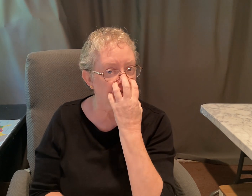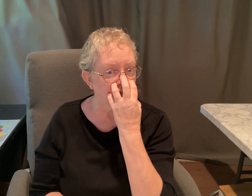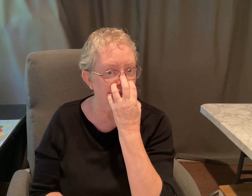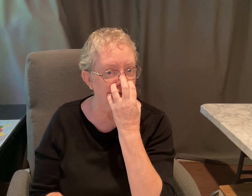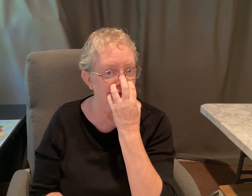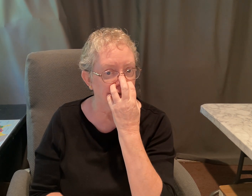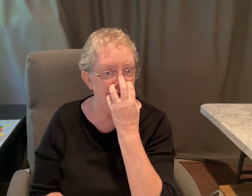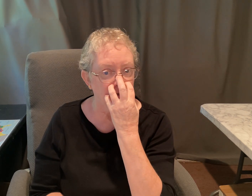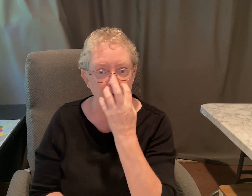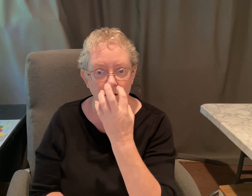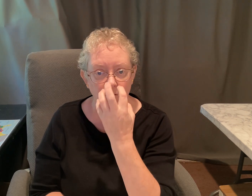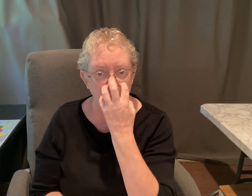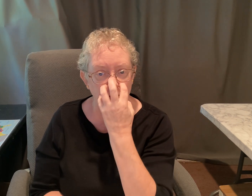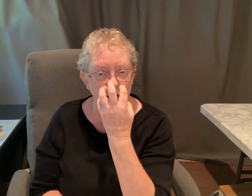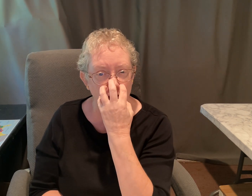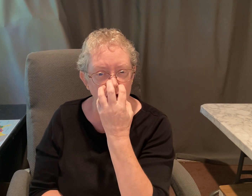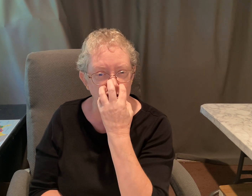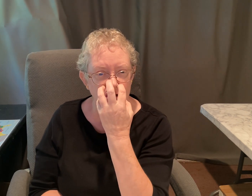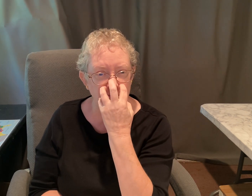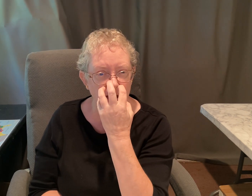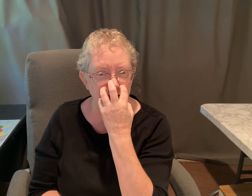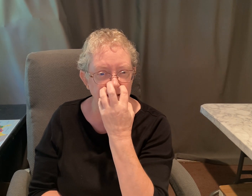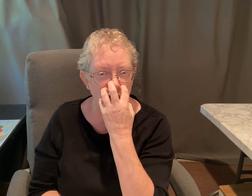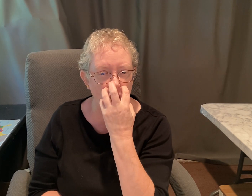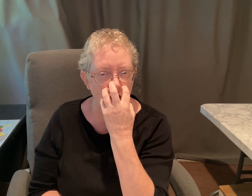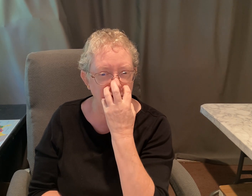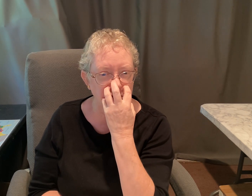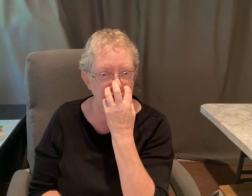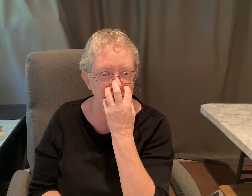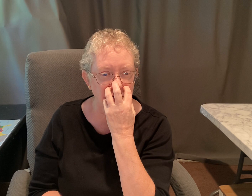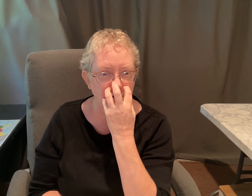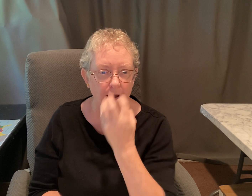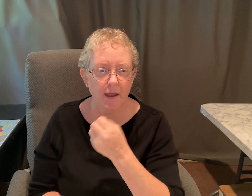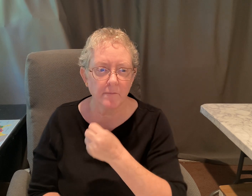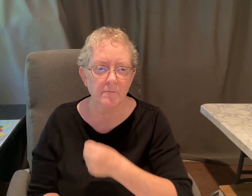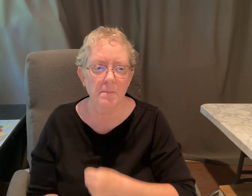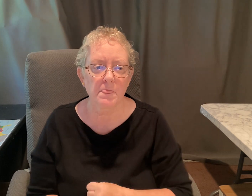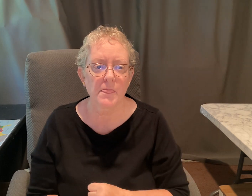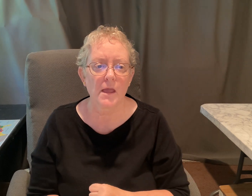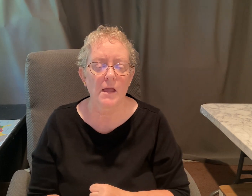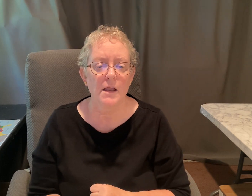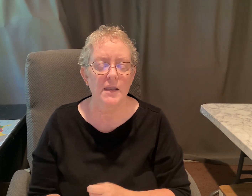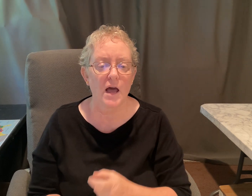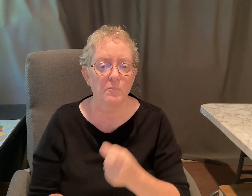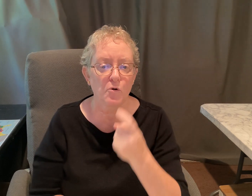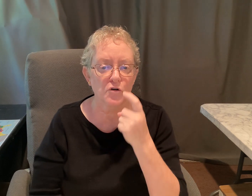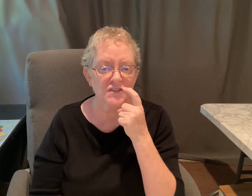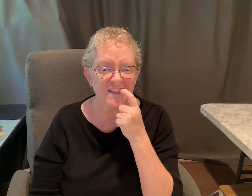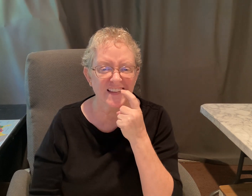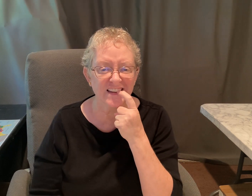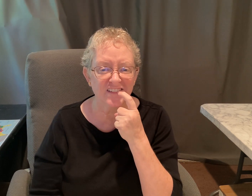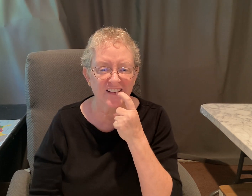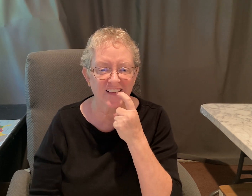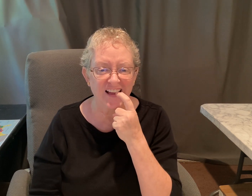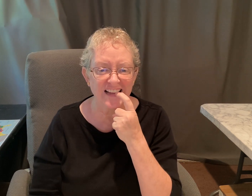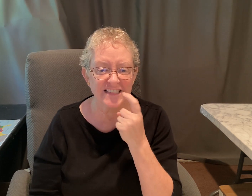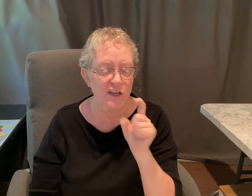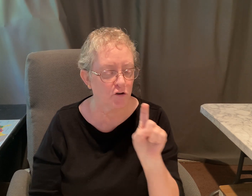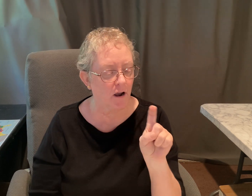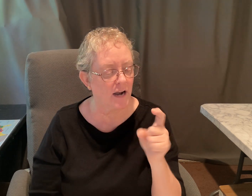Oxygen. We put an oxygen mask on. Okay. Now, porcelain or glass, you're actually